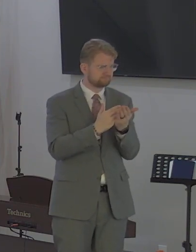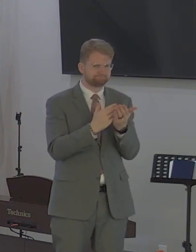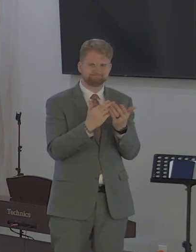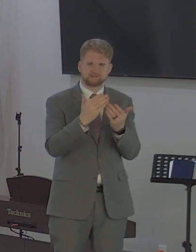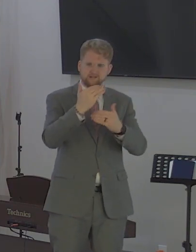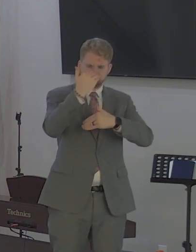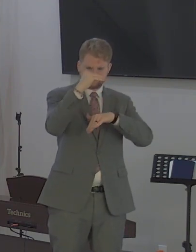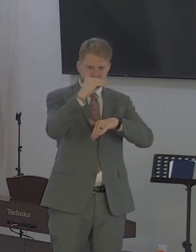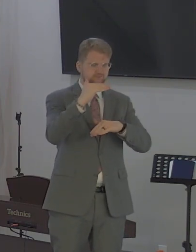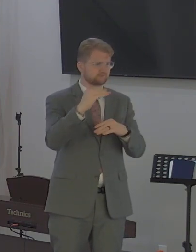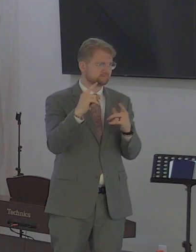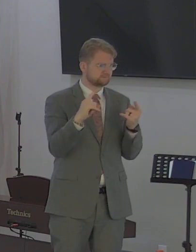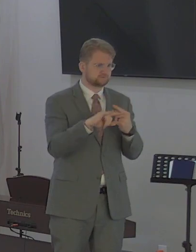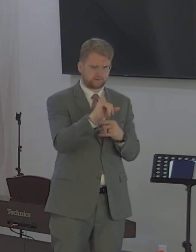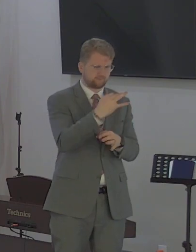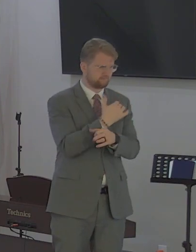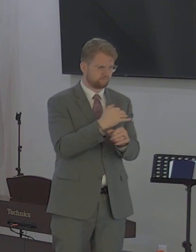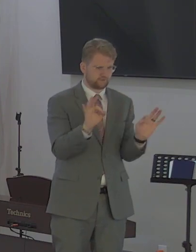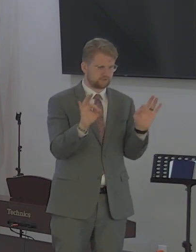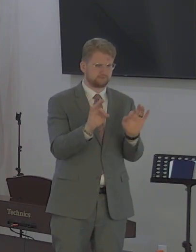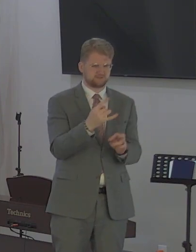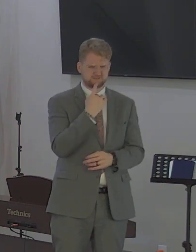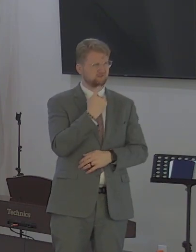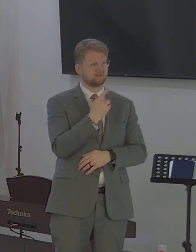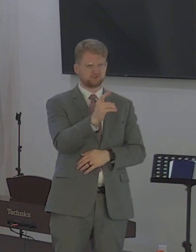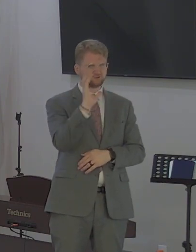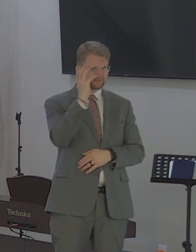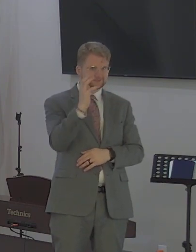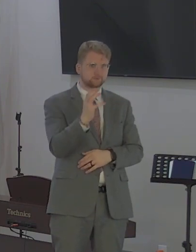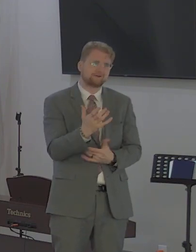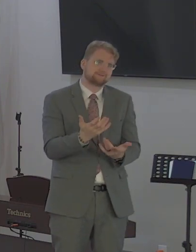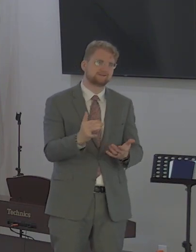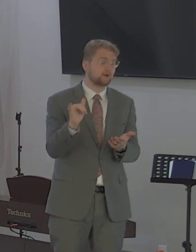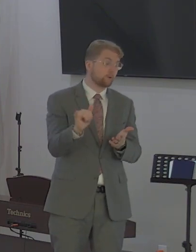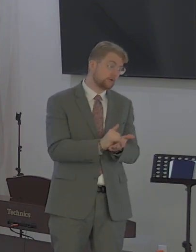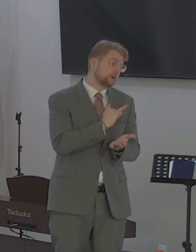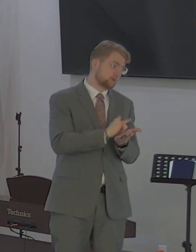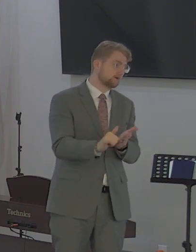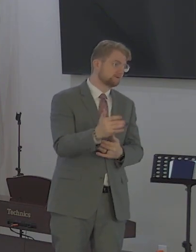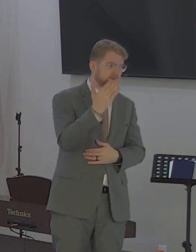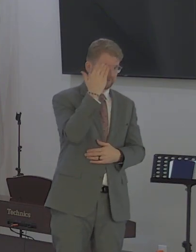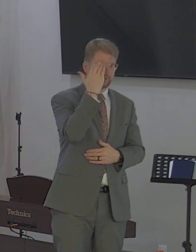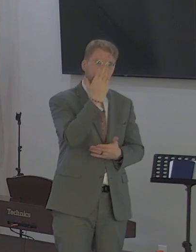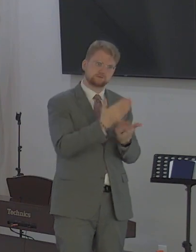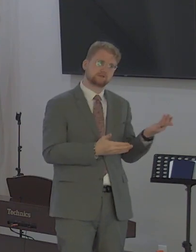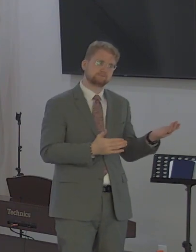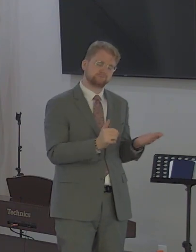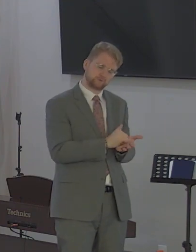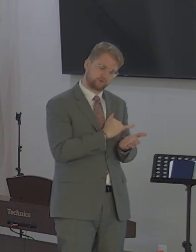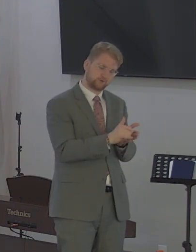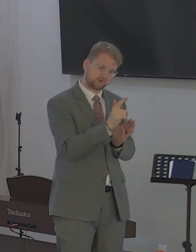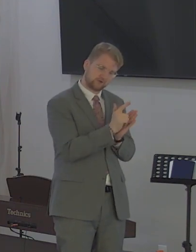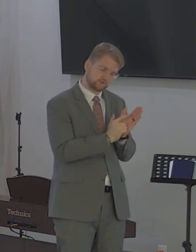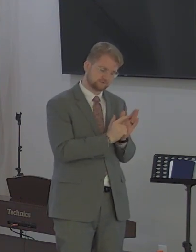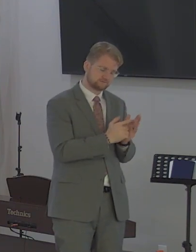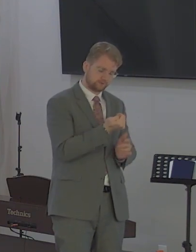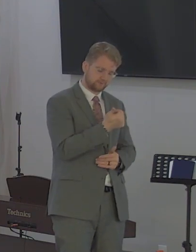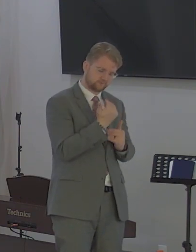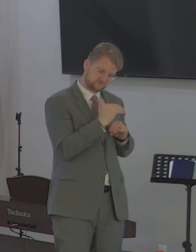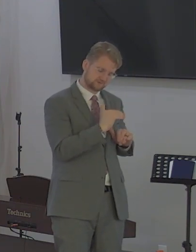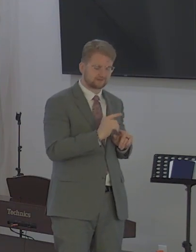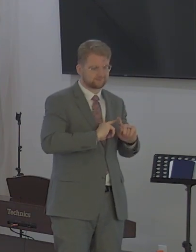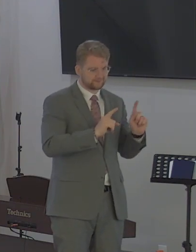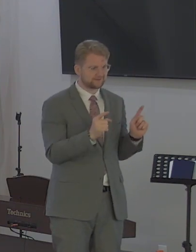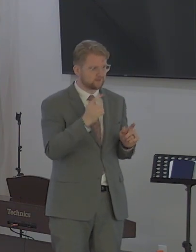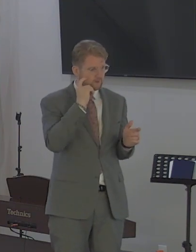right? You might be looking at me like I'm crazy. Well, we live in New York, so you know that some of those are pretty restricted, right? So you do recognize some of the